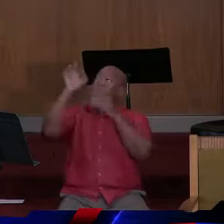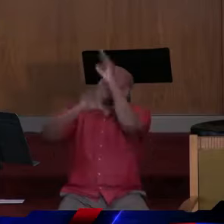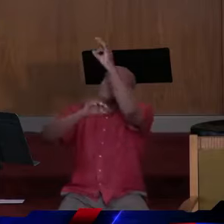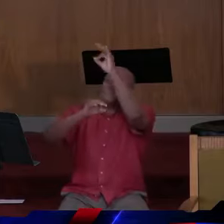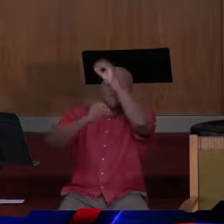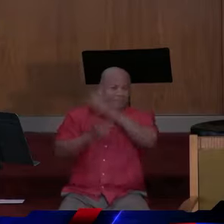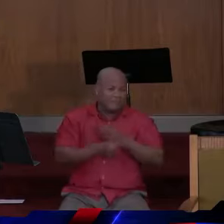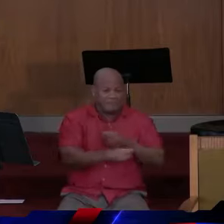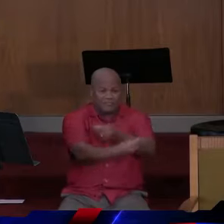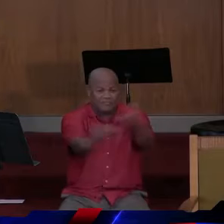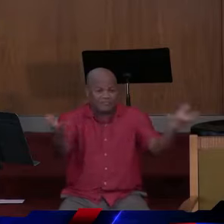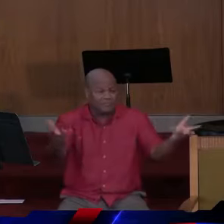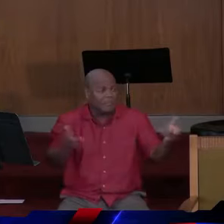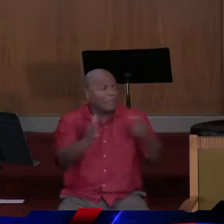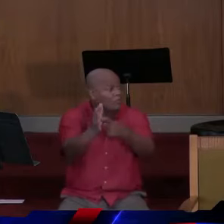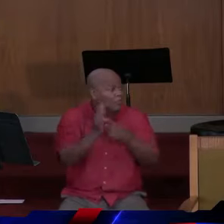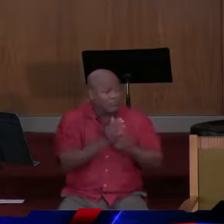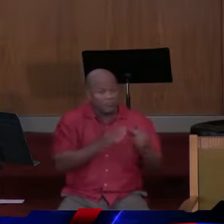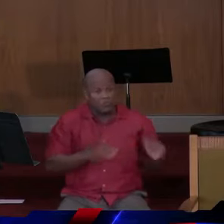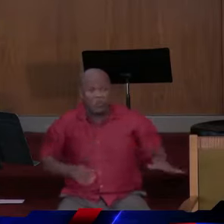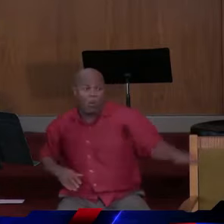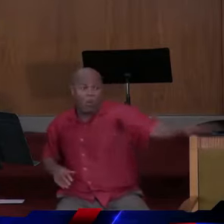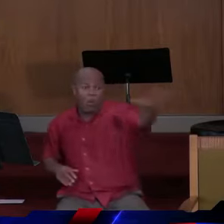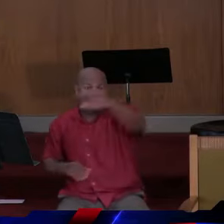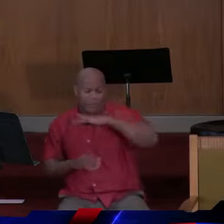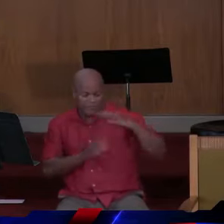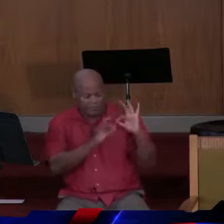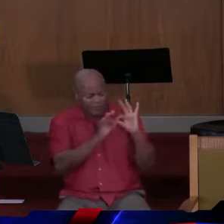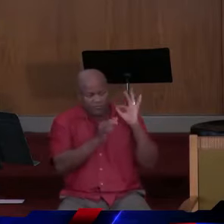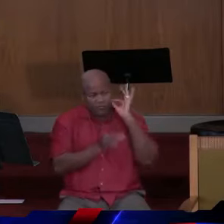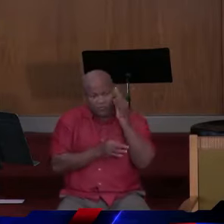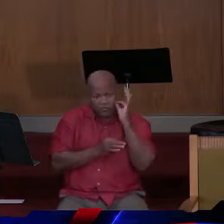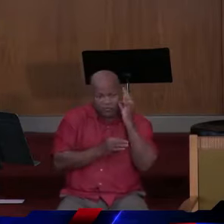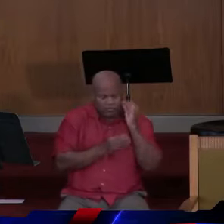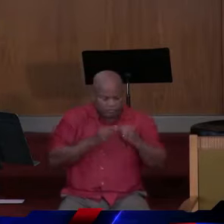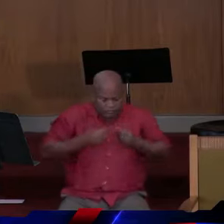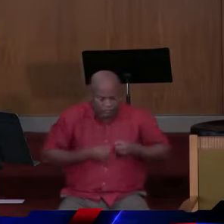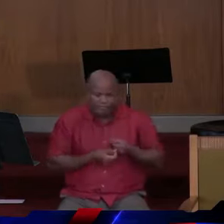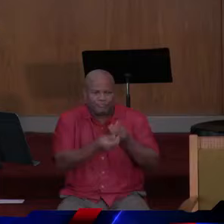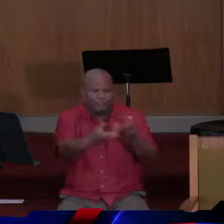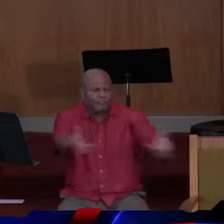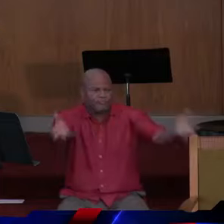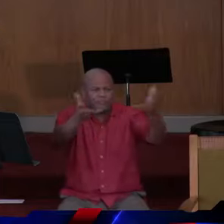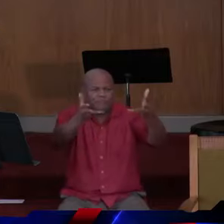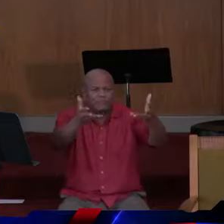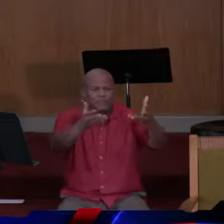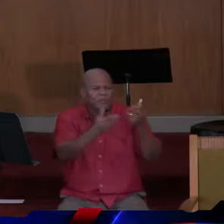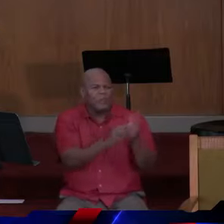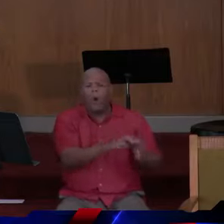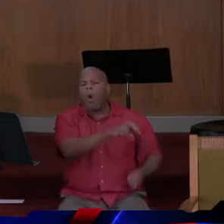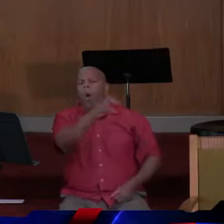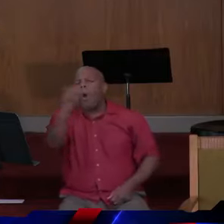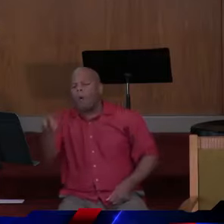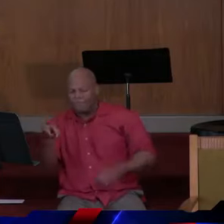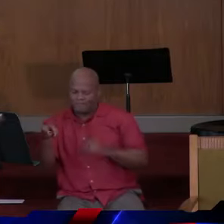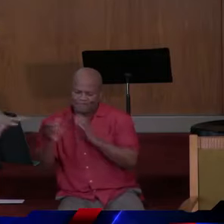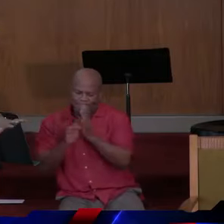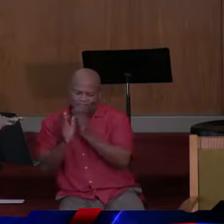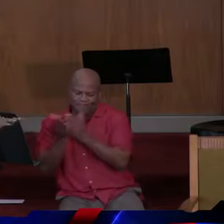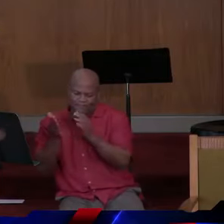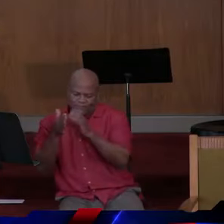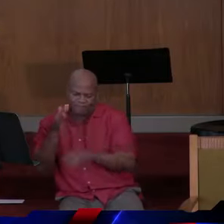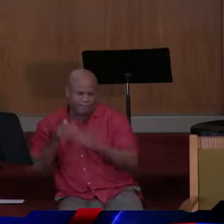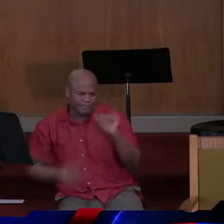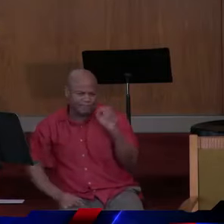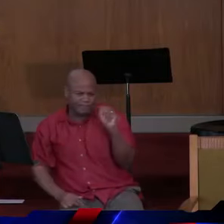it's required that all of us bear fruit. Now, we all want to jump to John 15:8, where he tells us to be fruitful. And we think fruitful means having